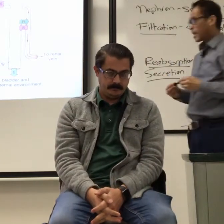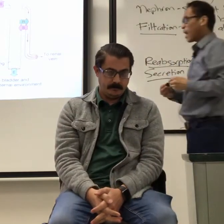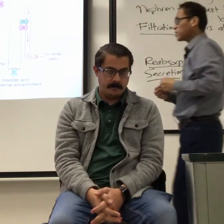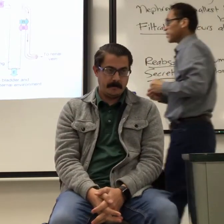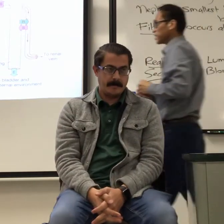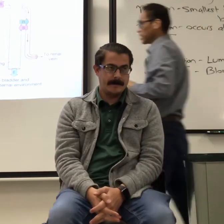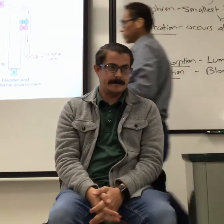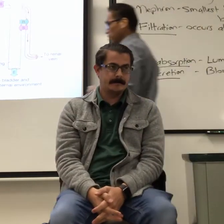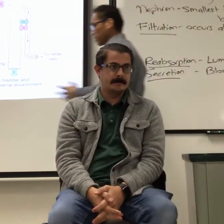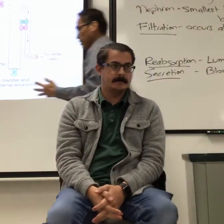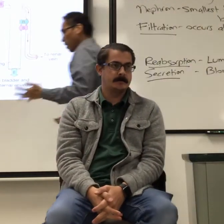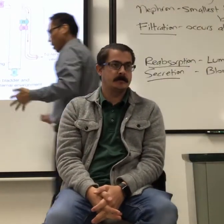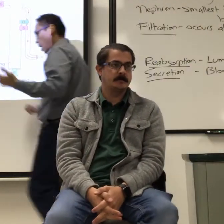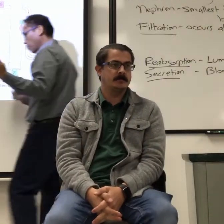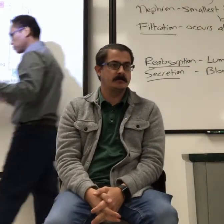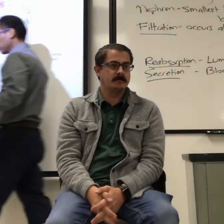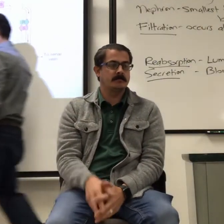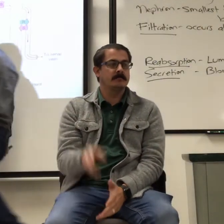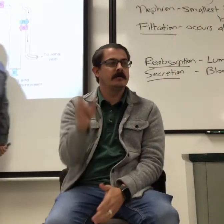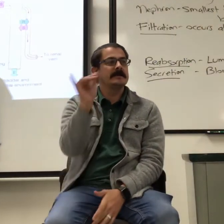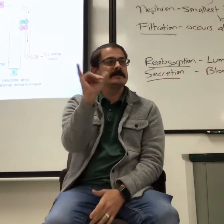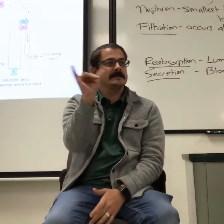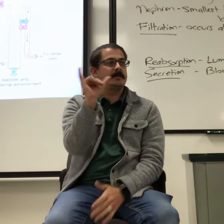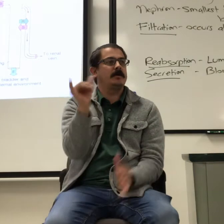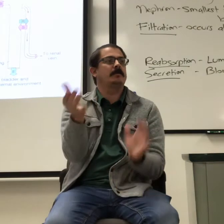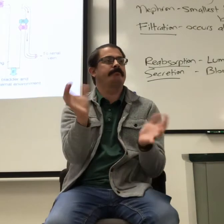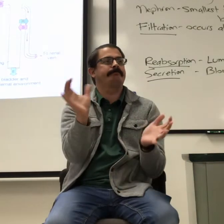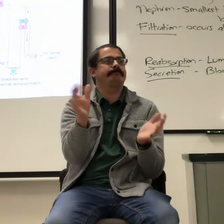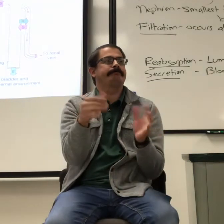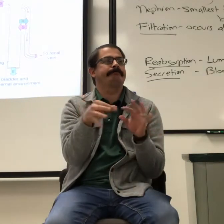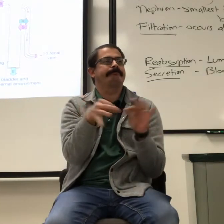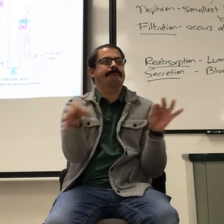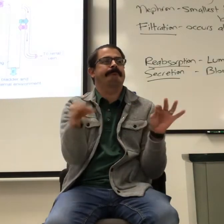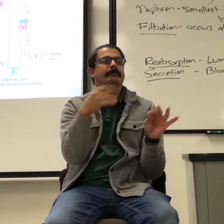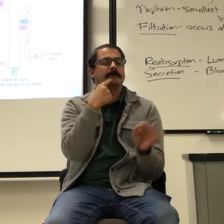There's an analogy that's given. It's like